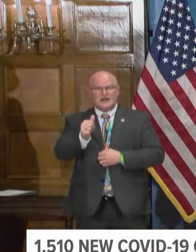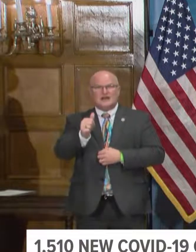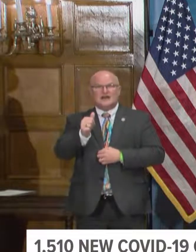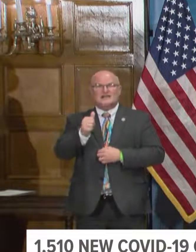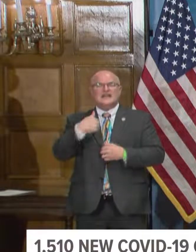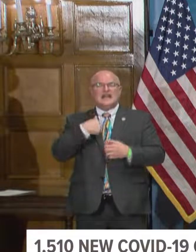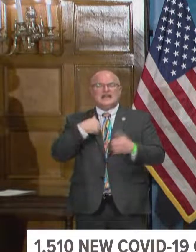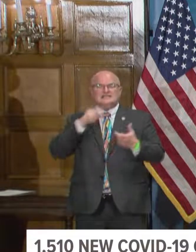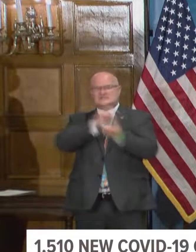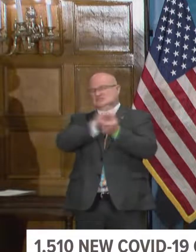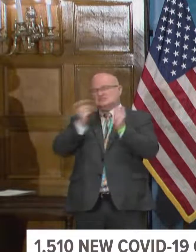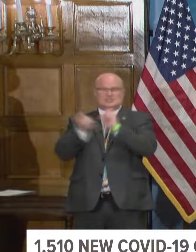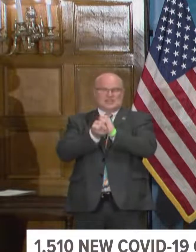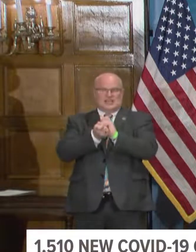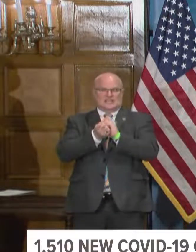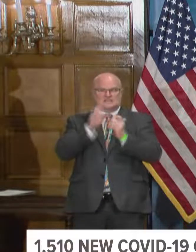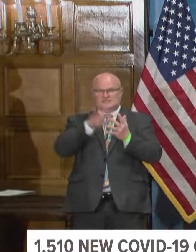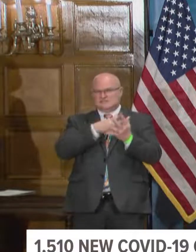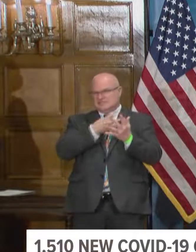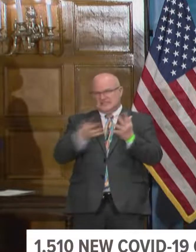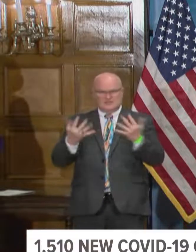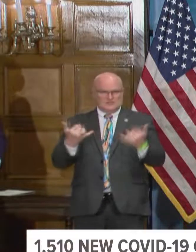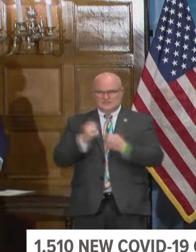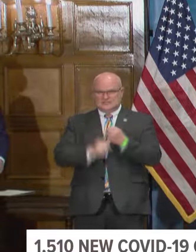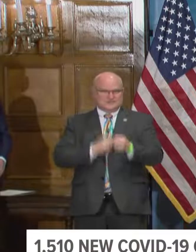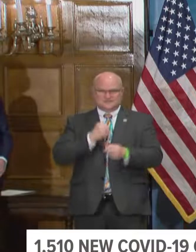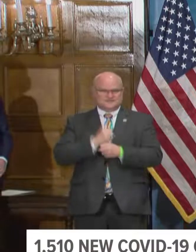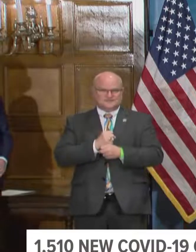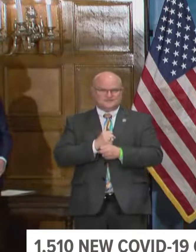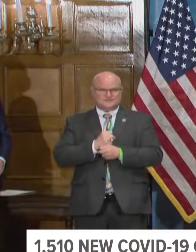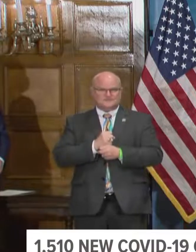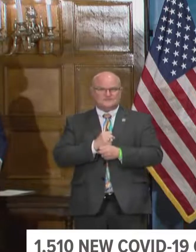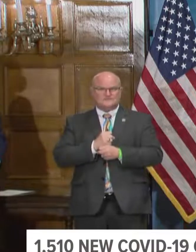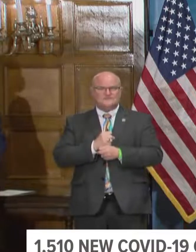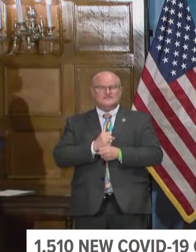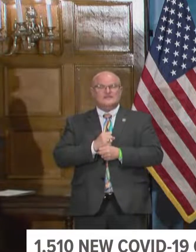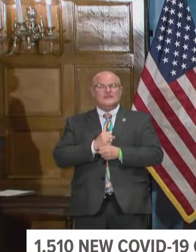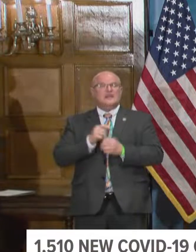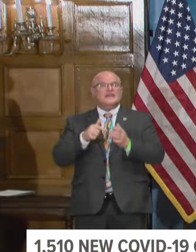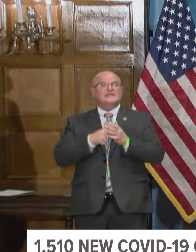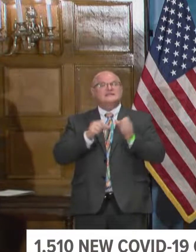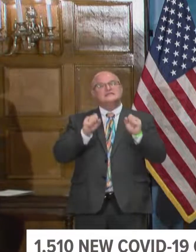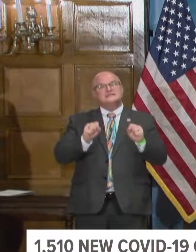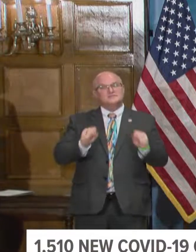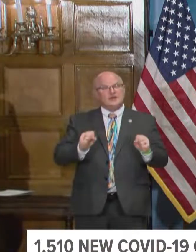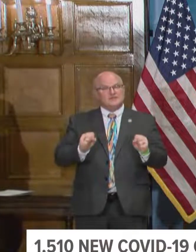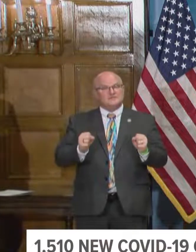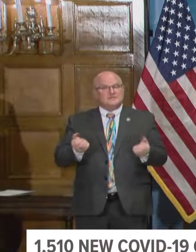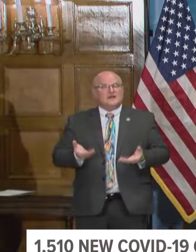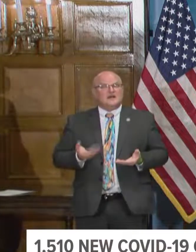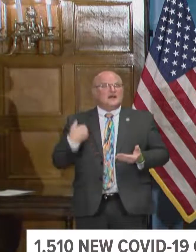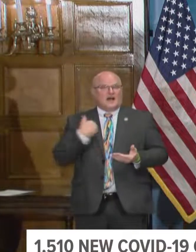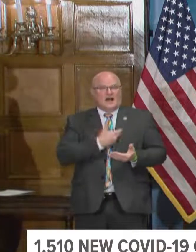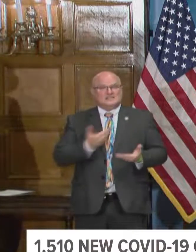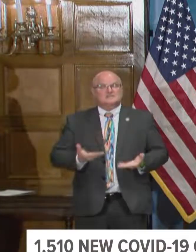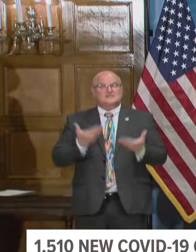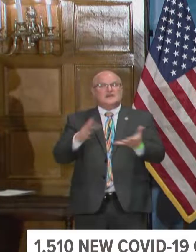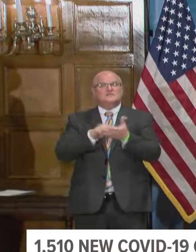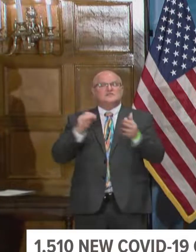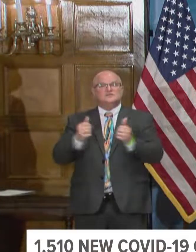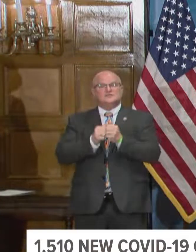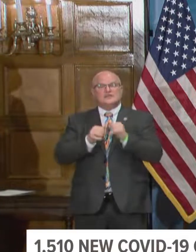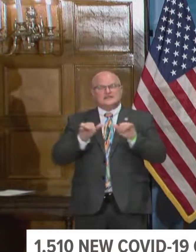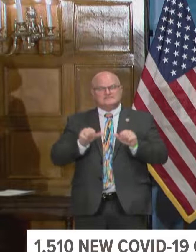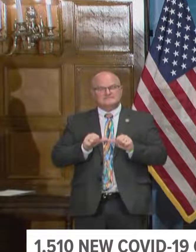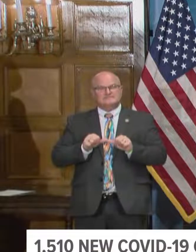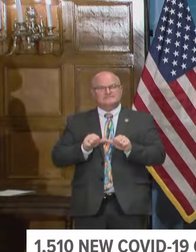large-scale modifications this school year. These efforts have made it possible for us to provide students with a stable